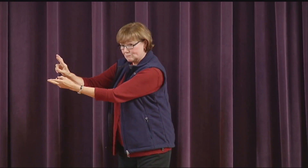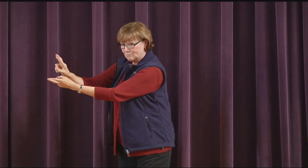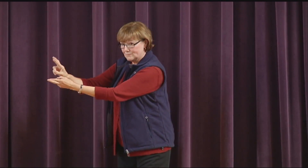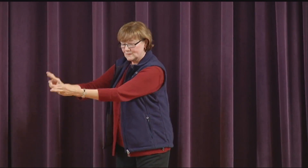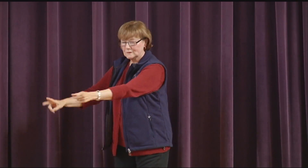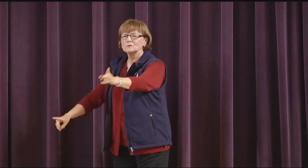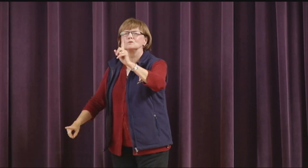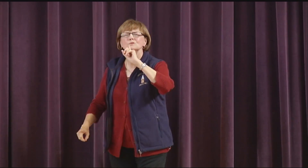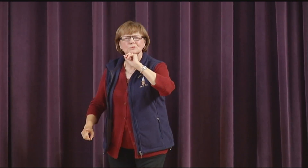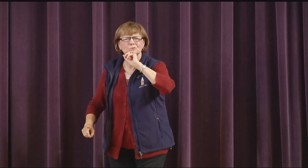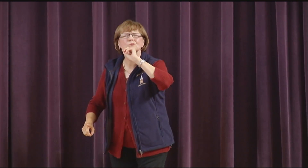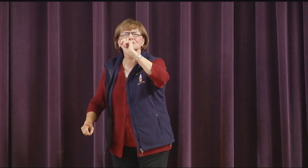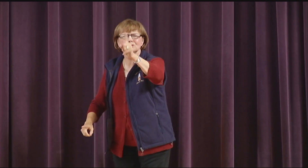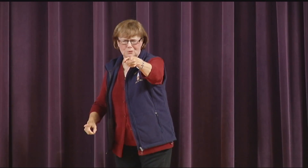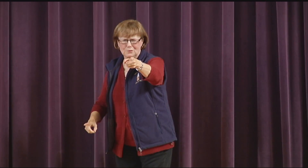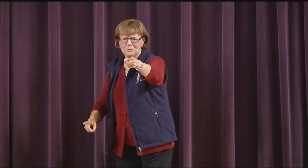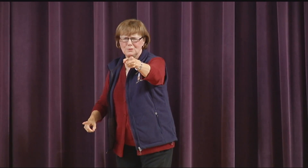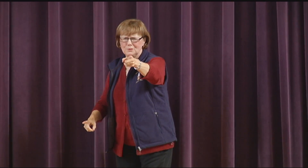Your alma mater true.